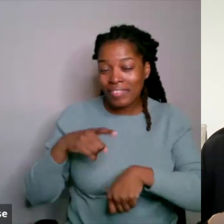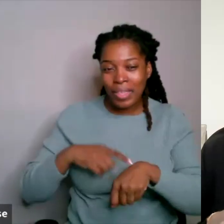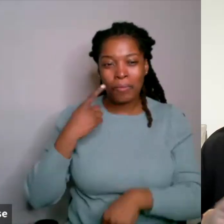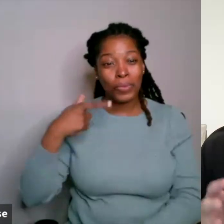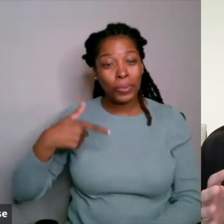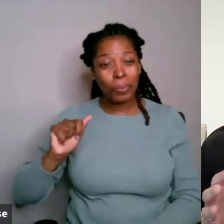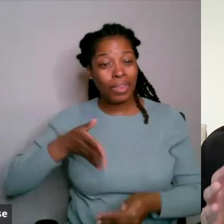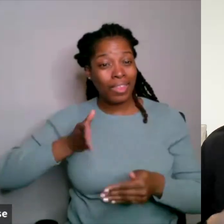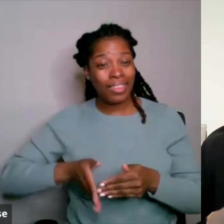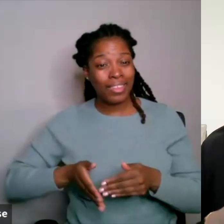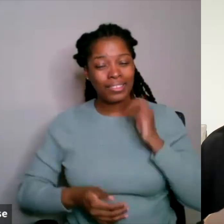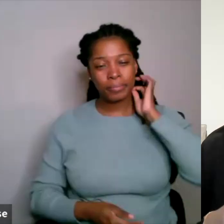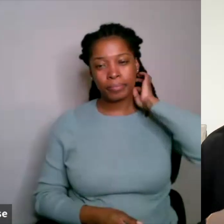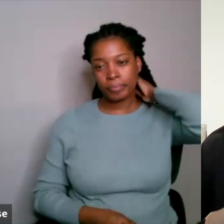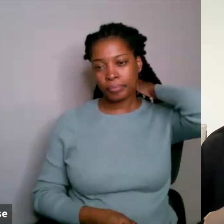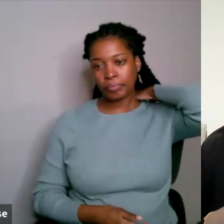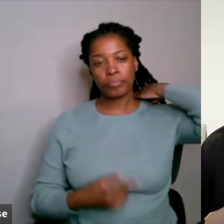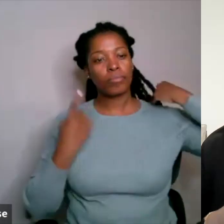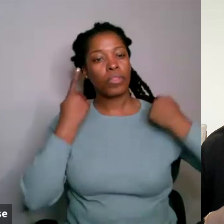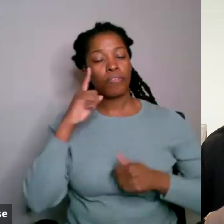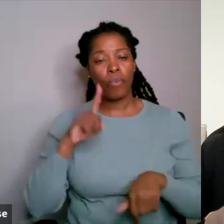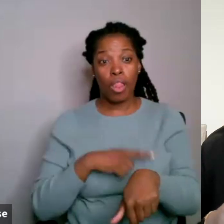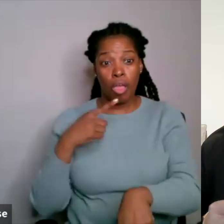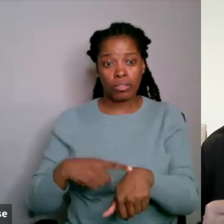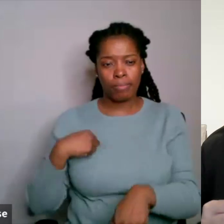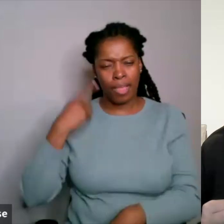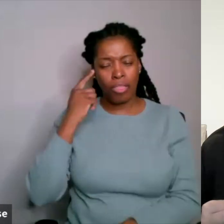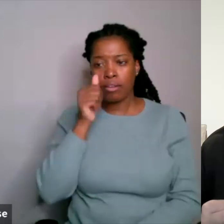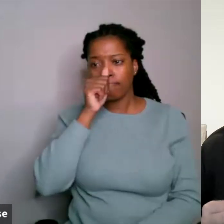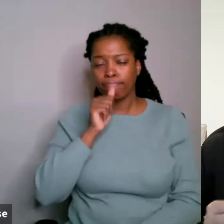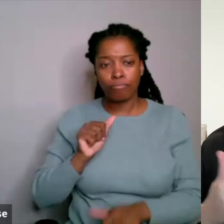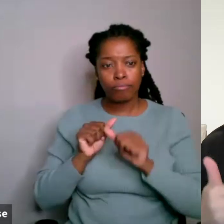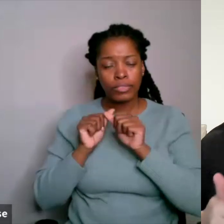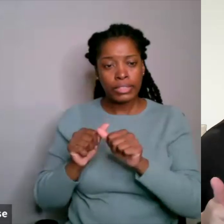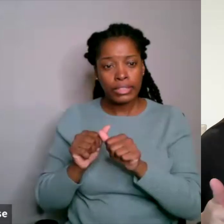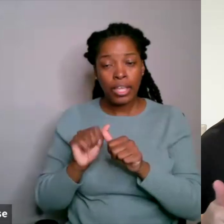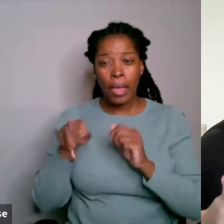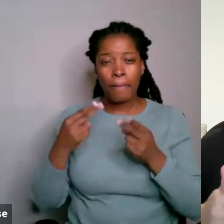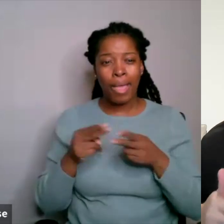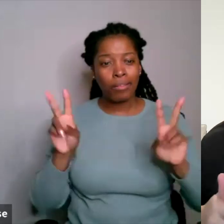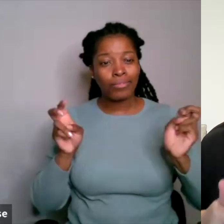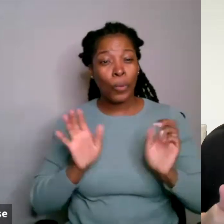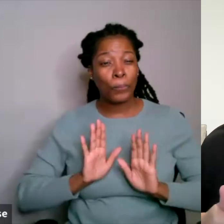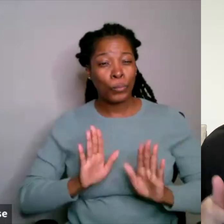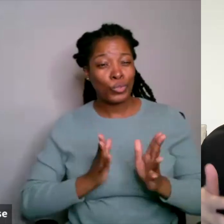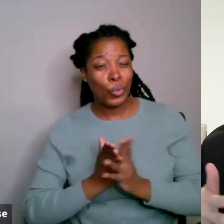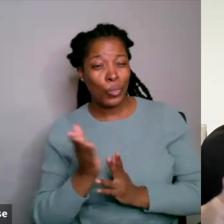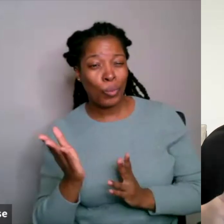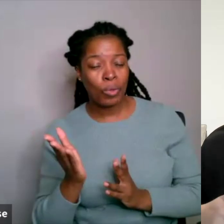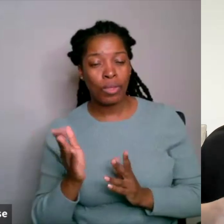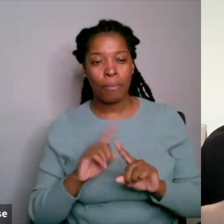questions. For a long time, I thought resilience was about pushing through. Now I know it's about building